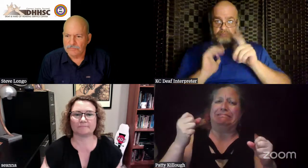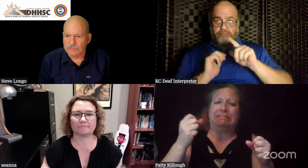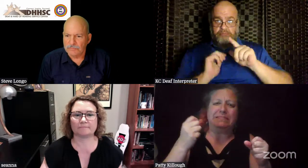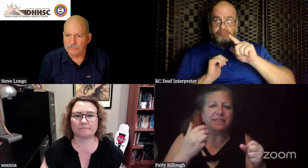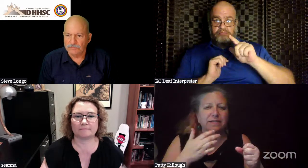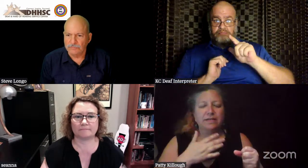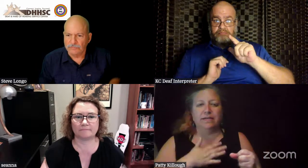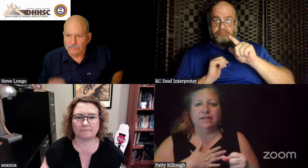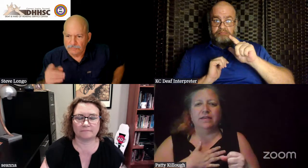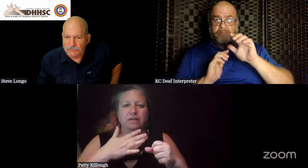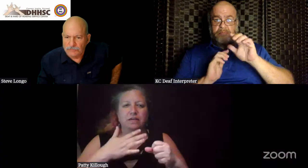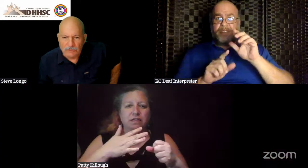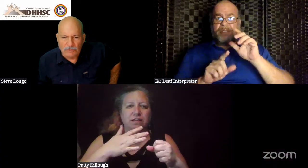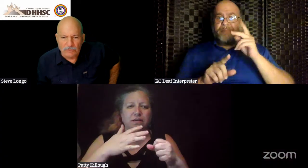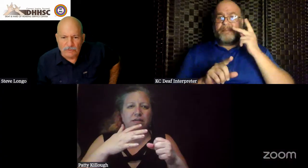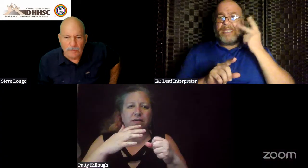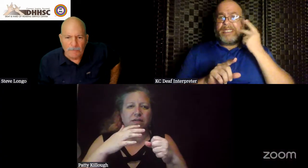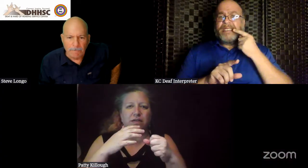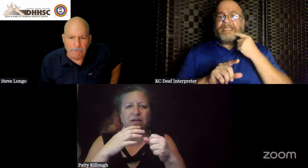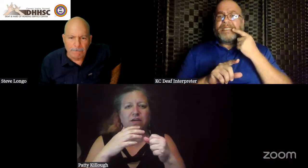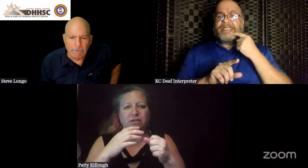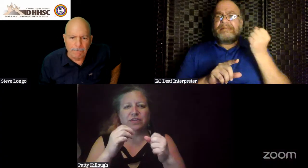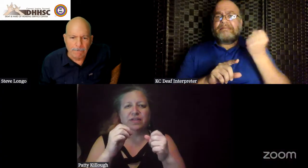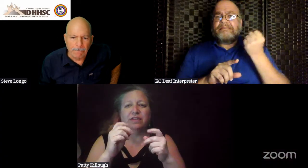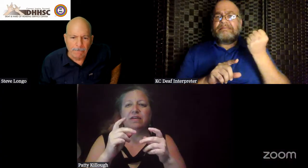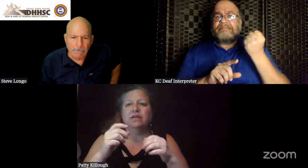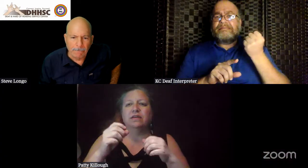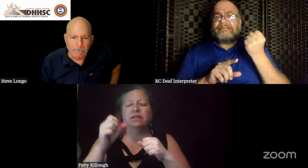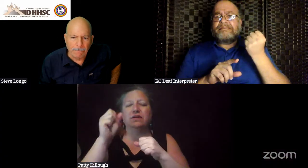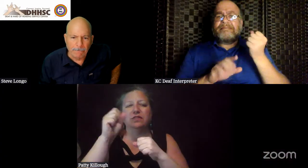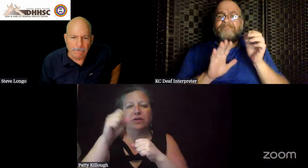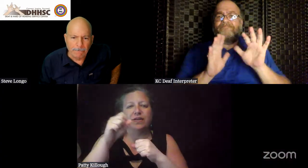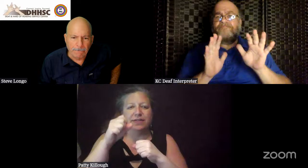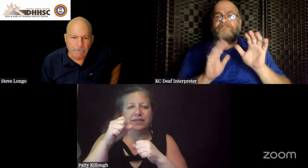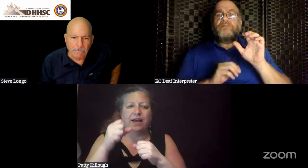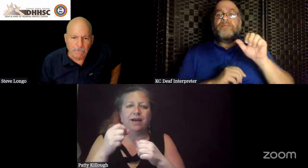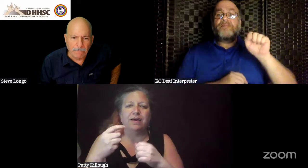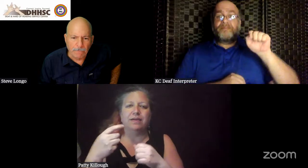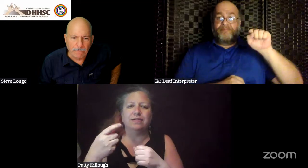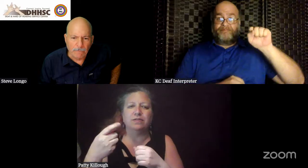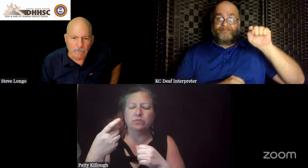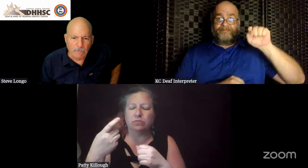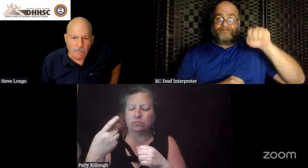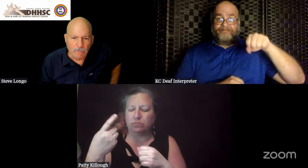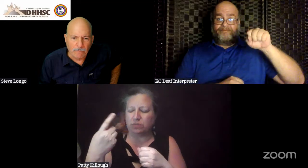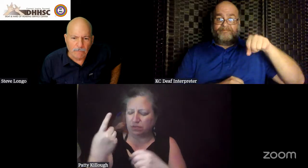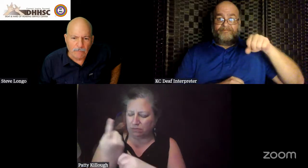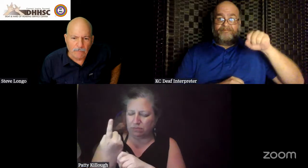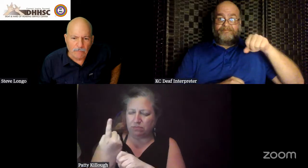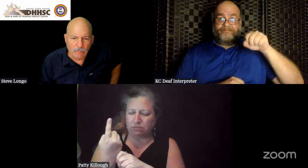Or do you want me to explain? Okay, Patty's gonna.